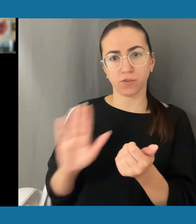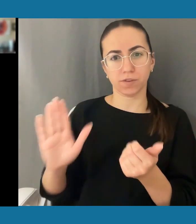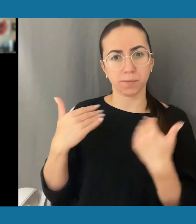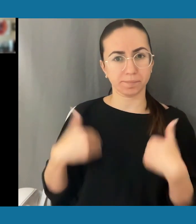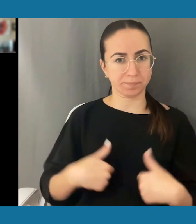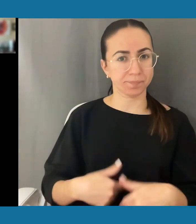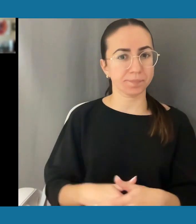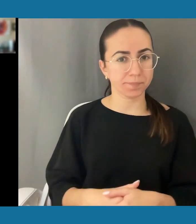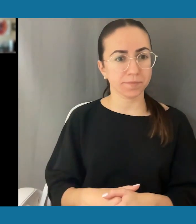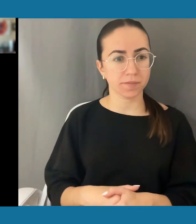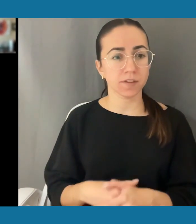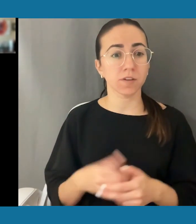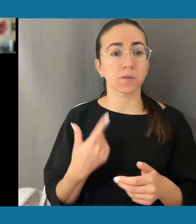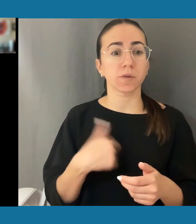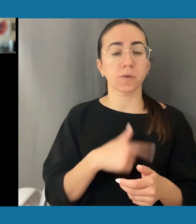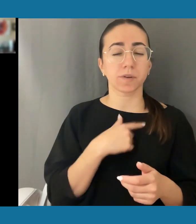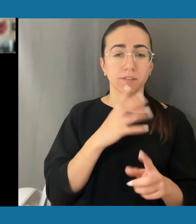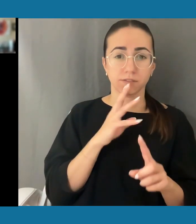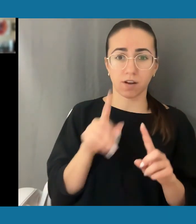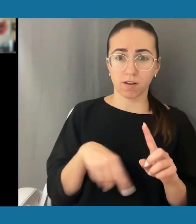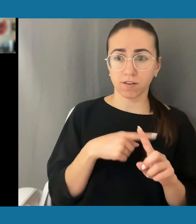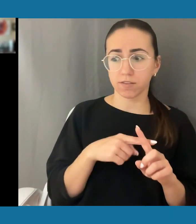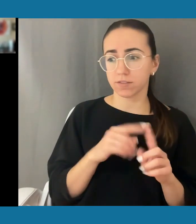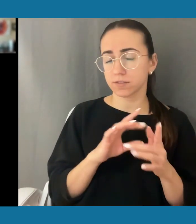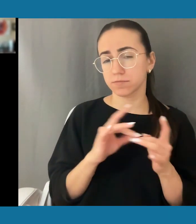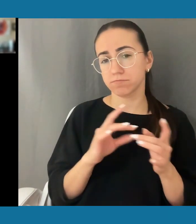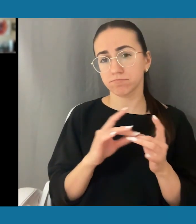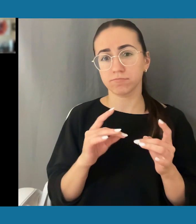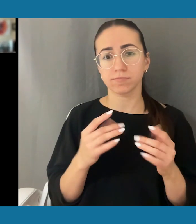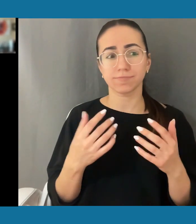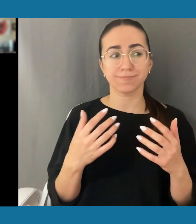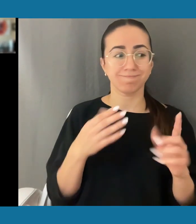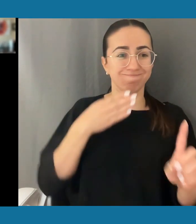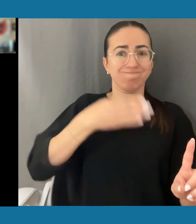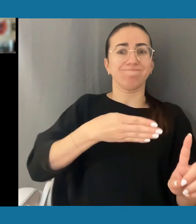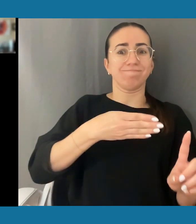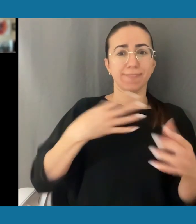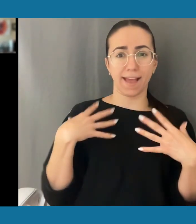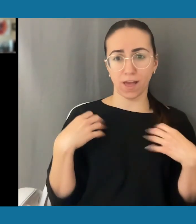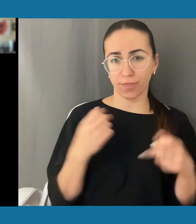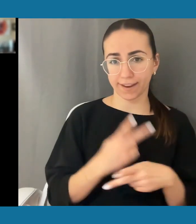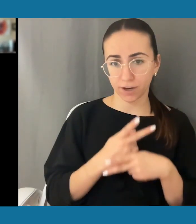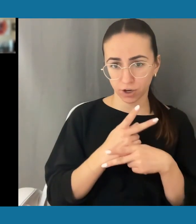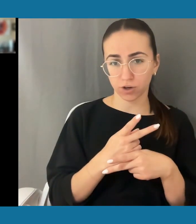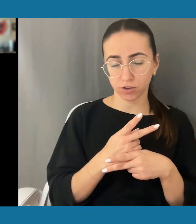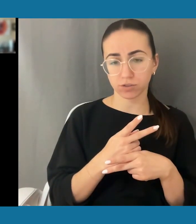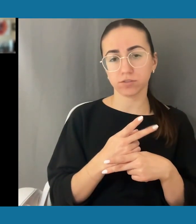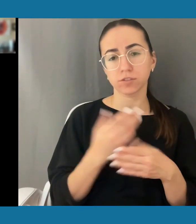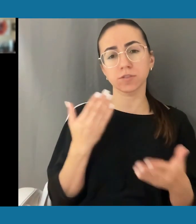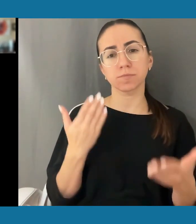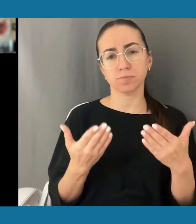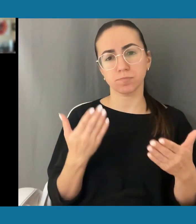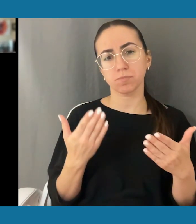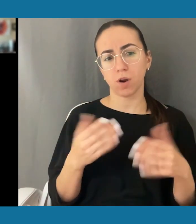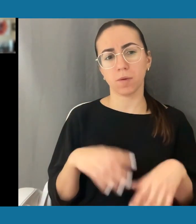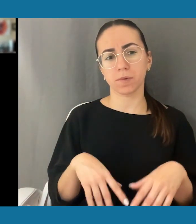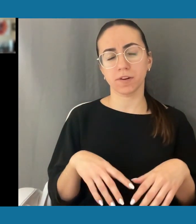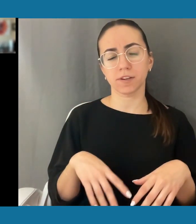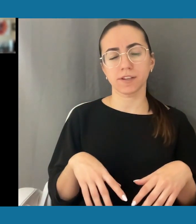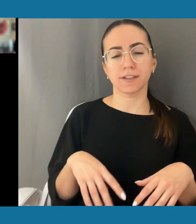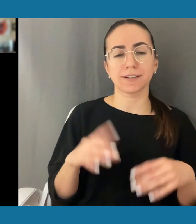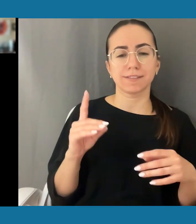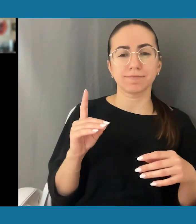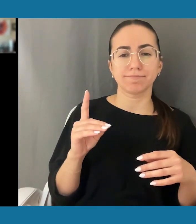talking about specific to healthcare, this is probably an area where supported decision making may fit, or if they